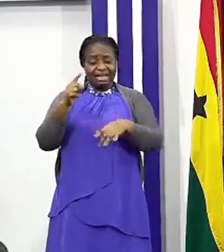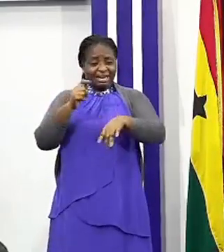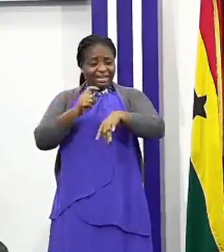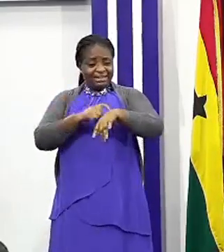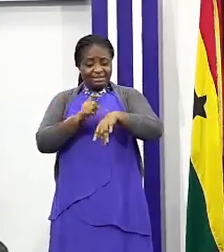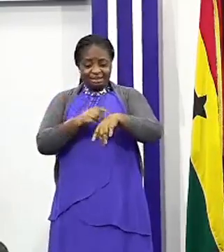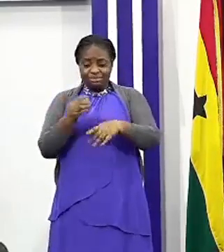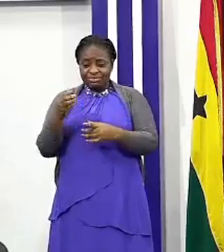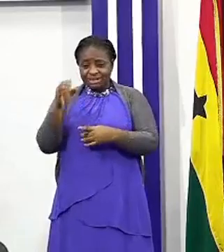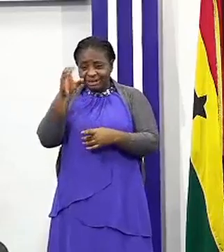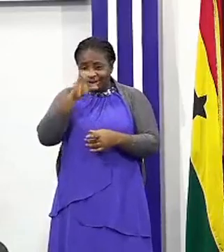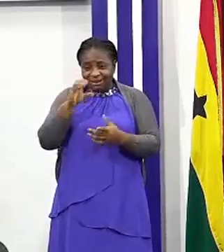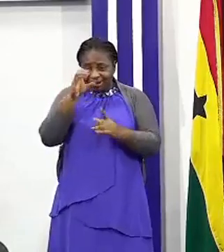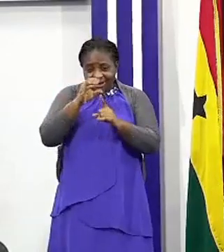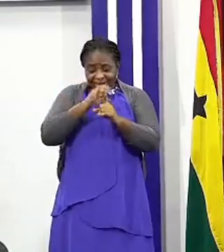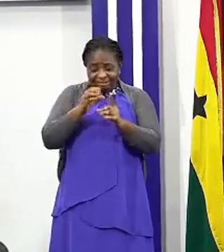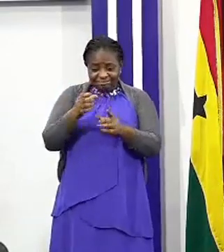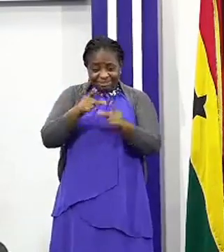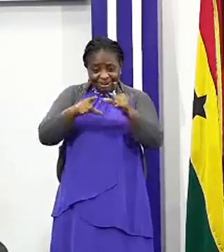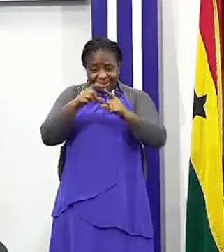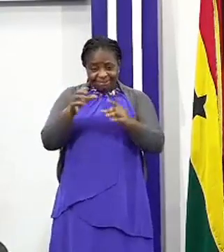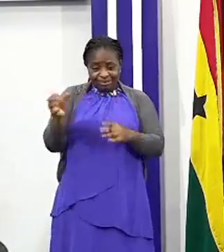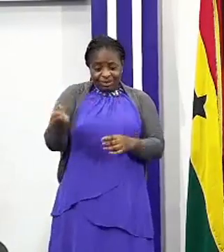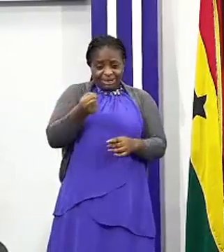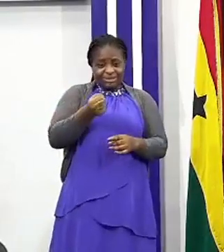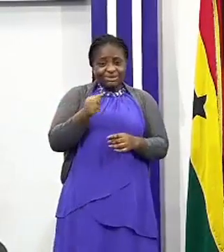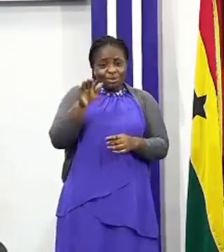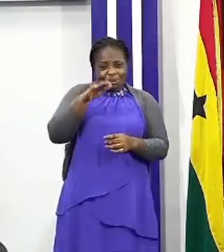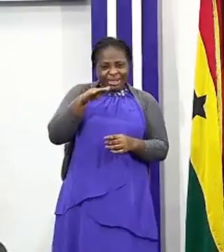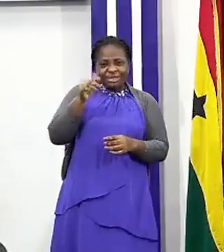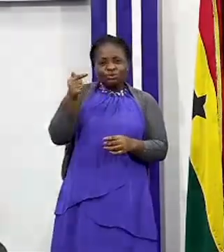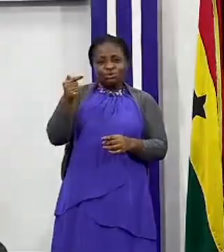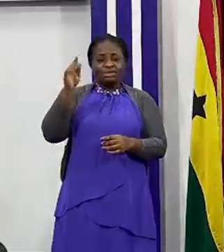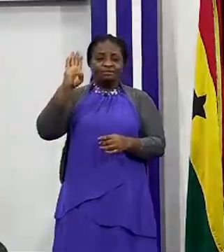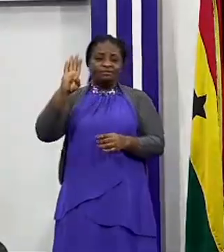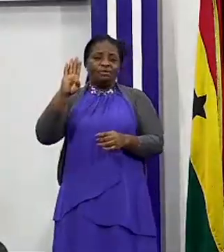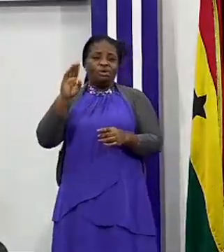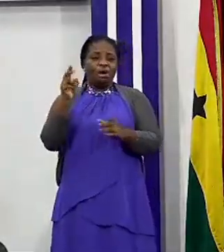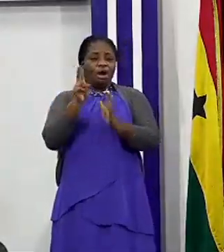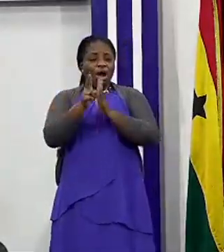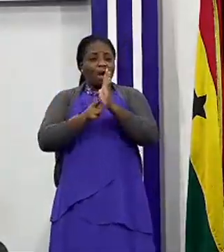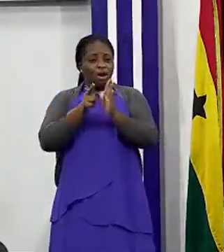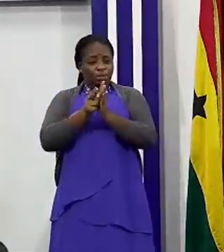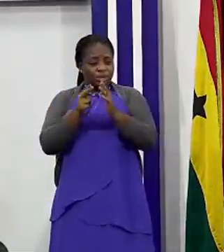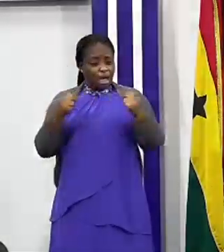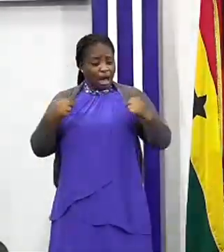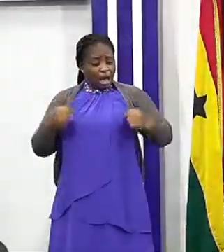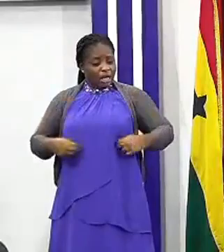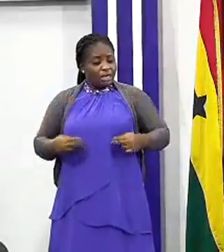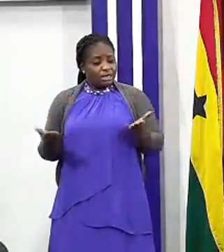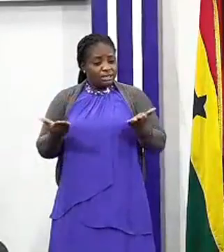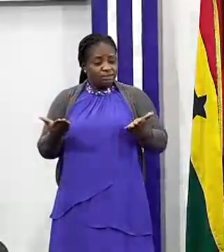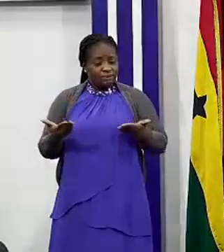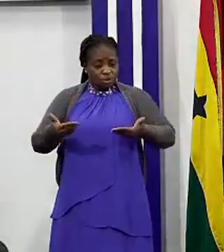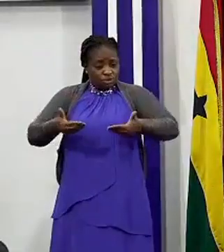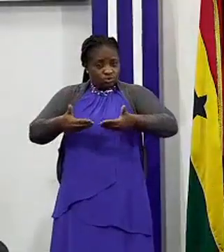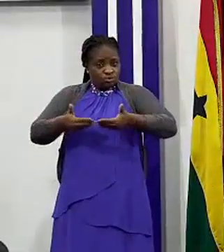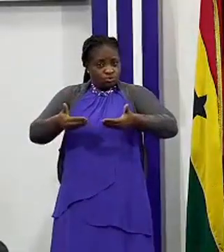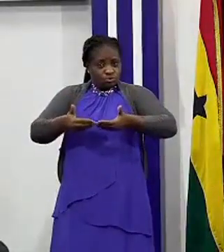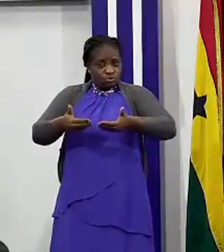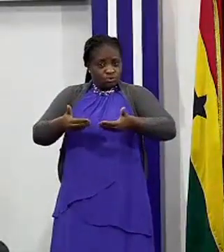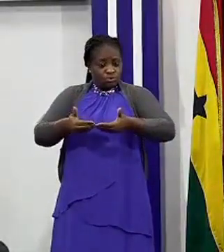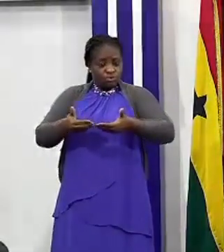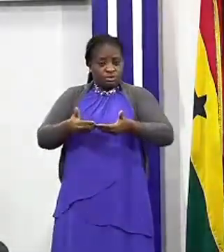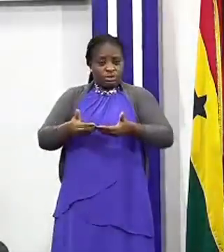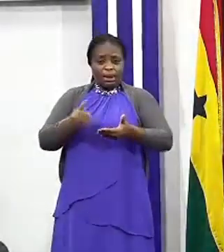sample collection to time of reporting to within 24 hours. The Ghana Health Service is introducing what we call a